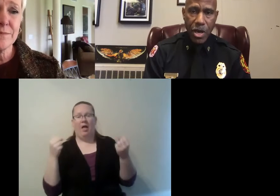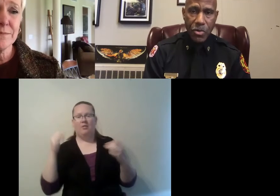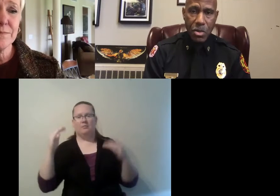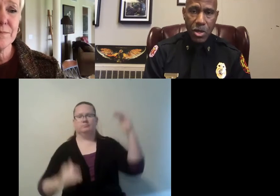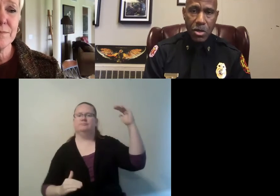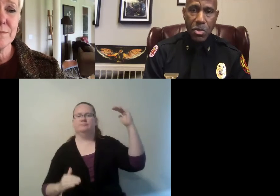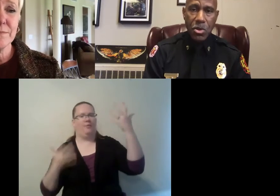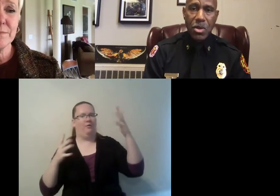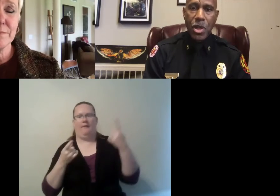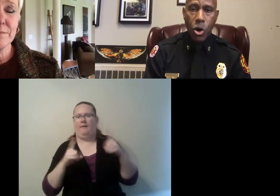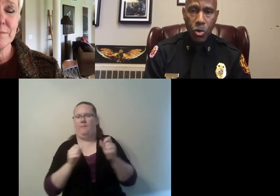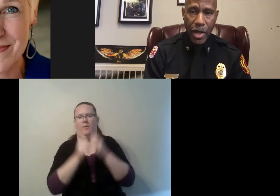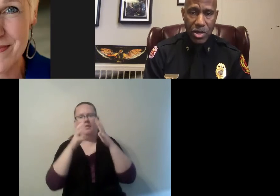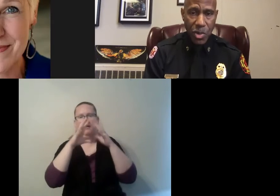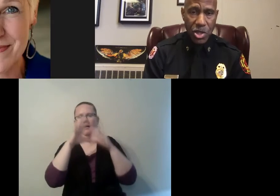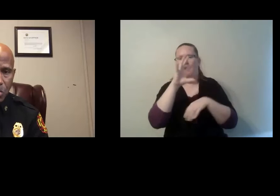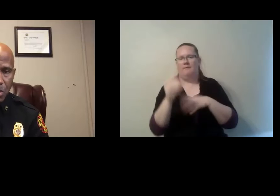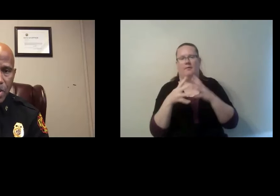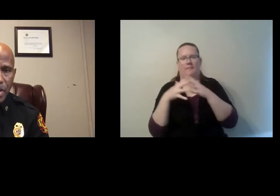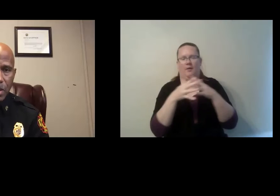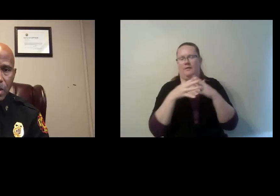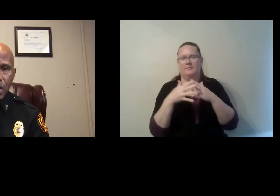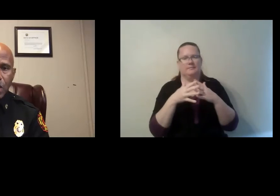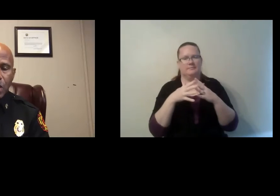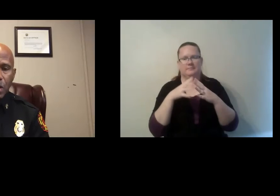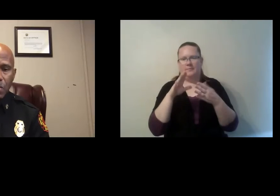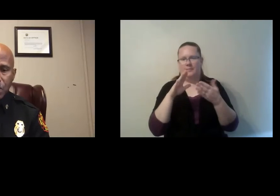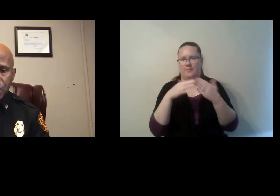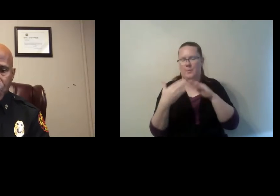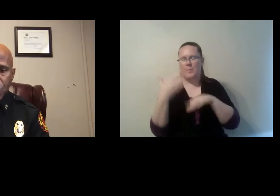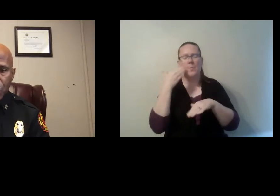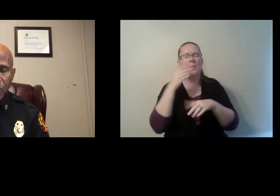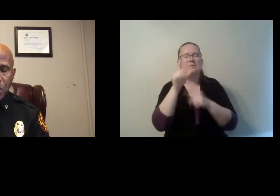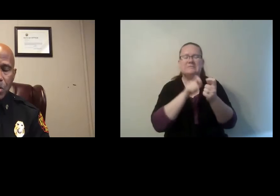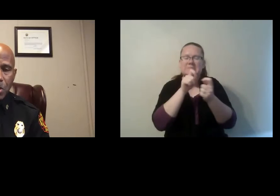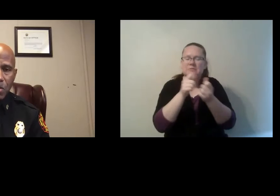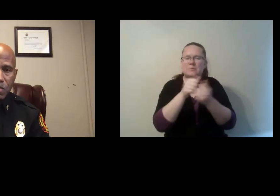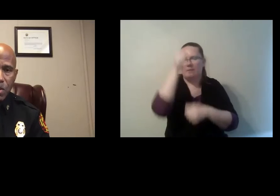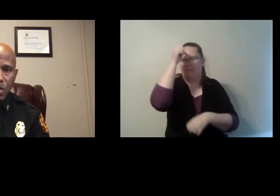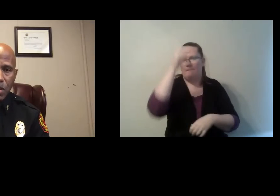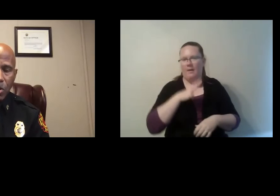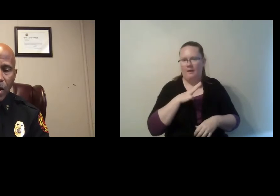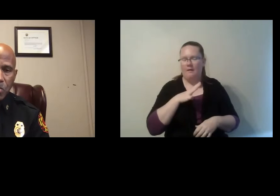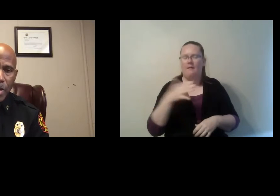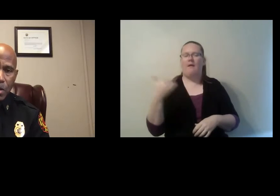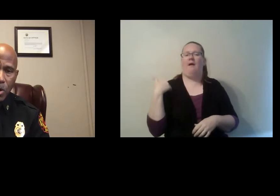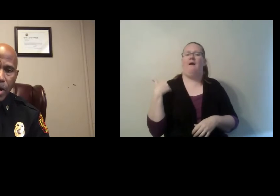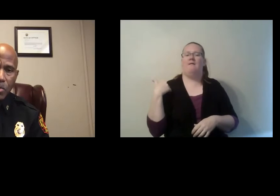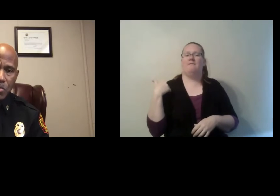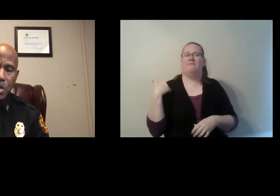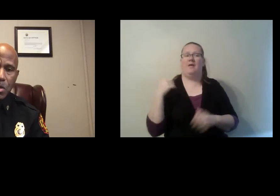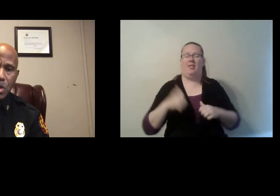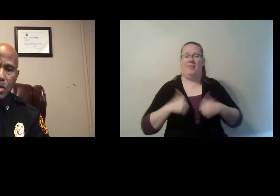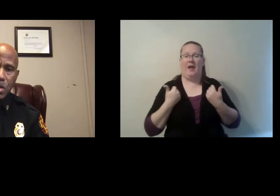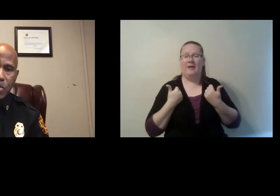in the African American community. We know that, especially with the men. You know, they have a 10-year or a lifespan on an